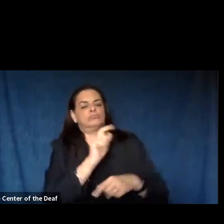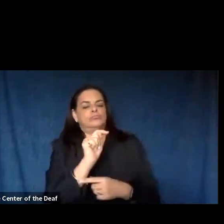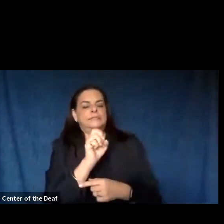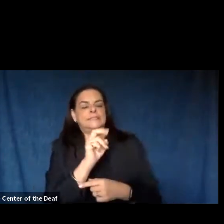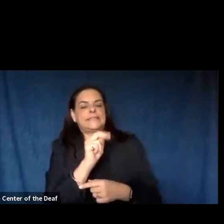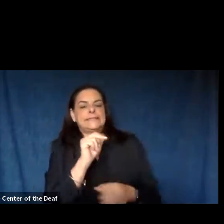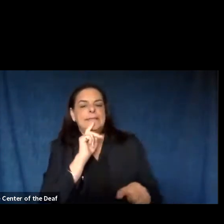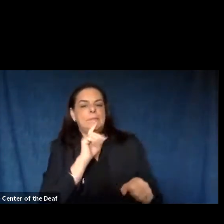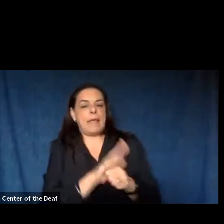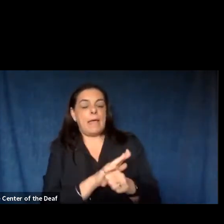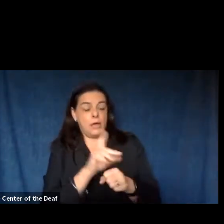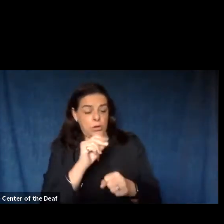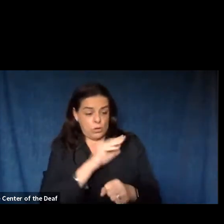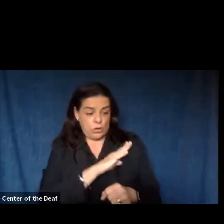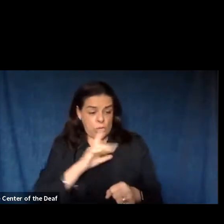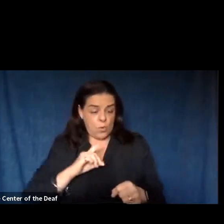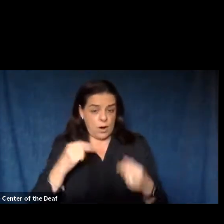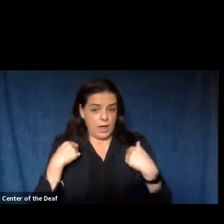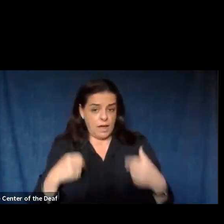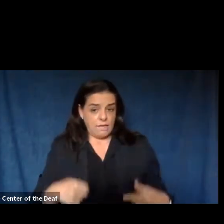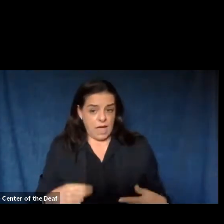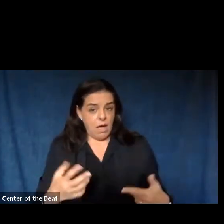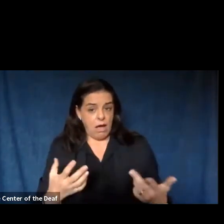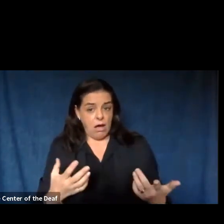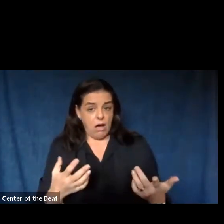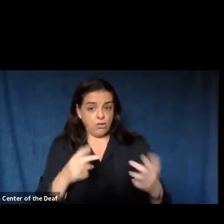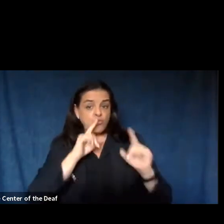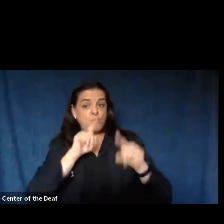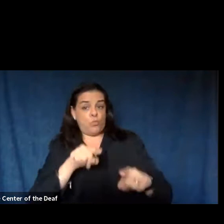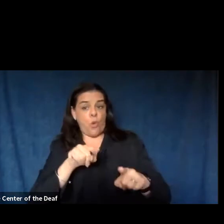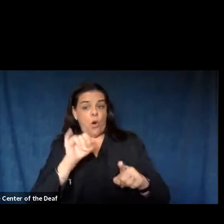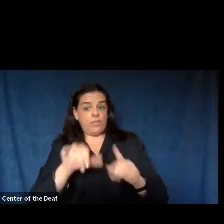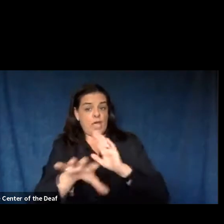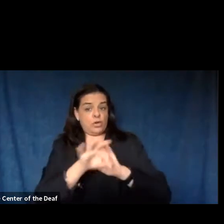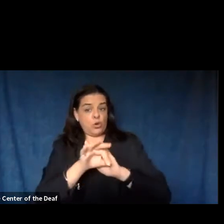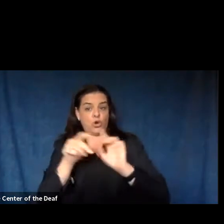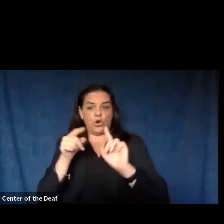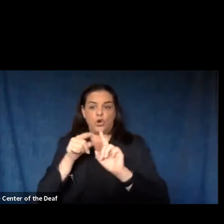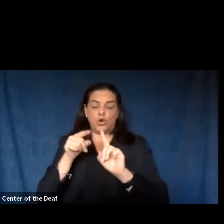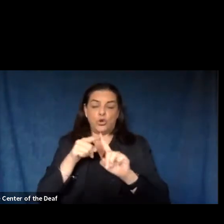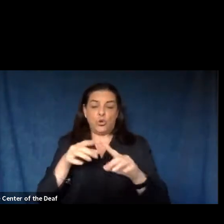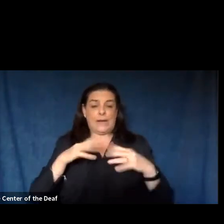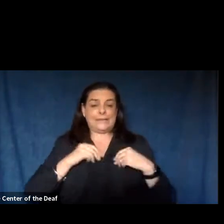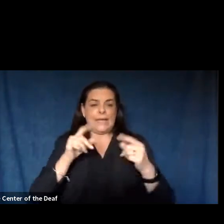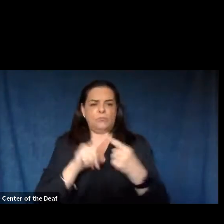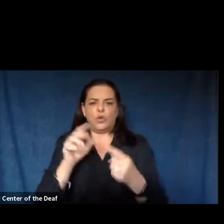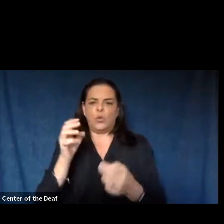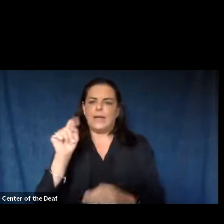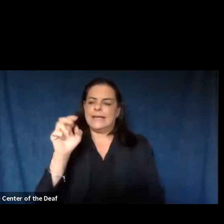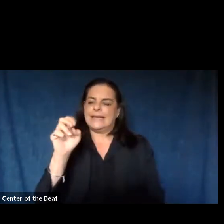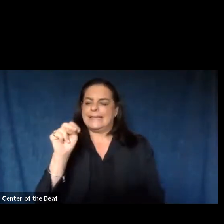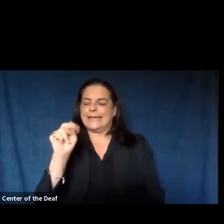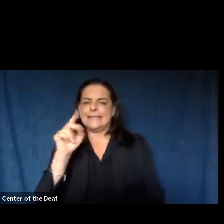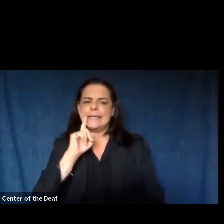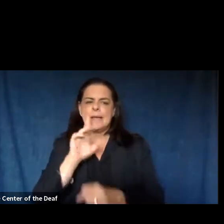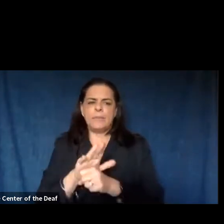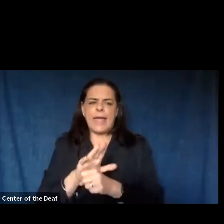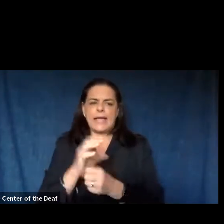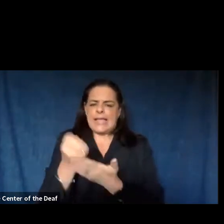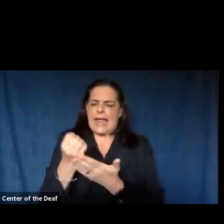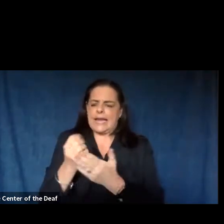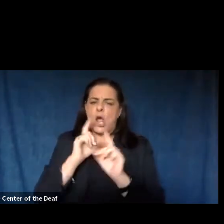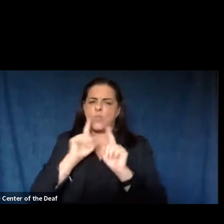Pledge? Does the Board of Health report the choice to adopt the Tennessee Pledge to the Economic Recovery Group? I don't know. There's no